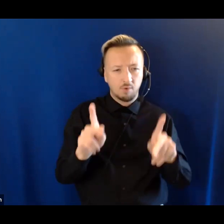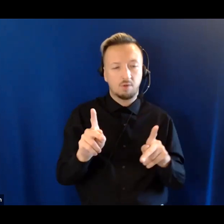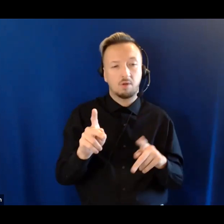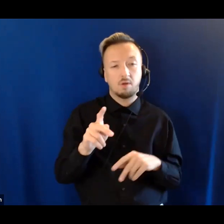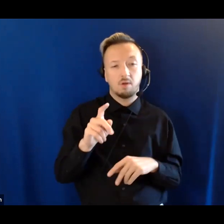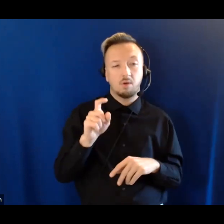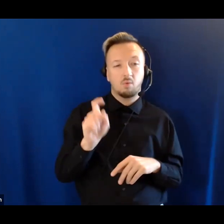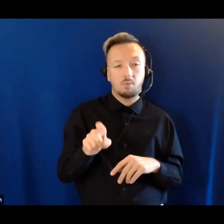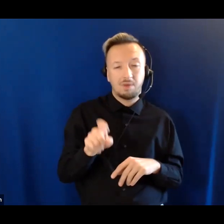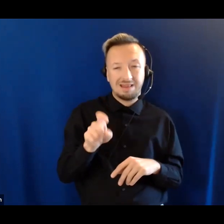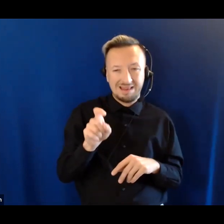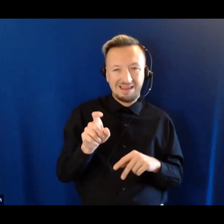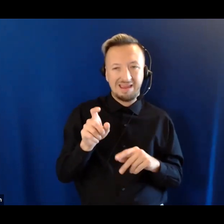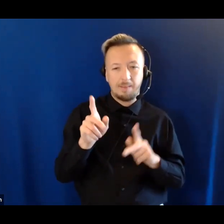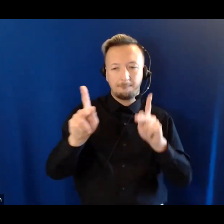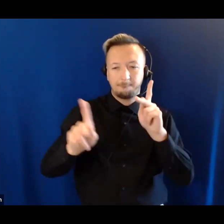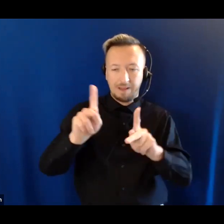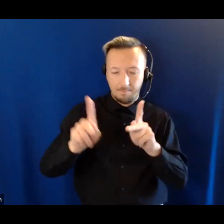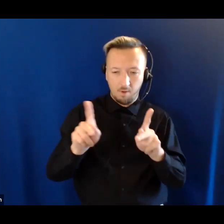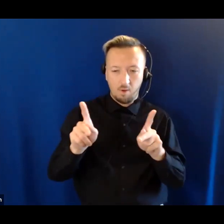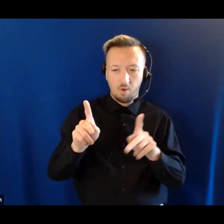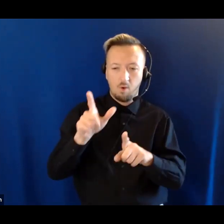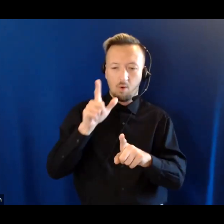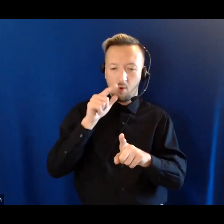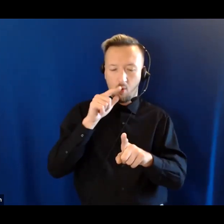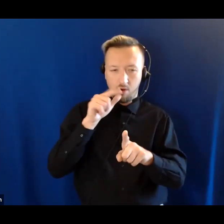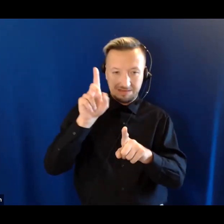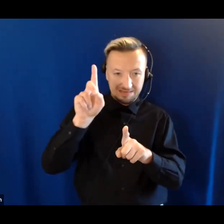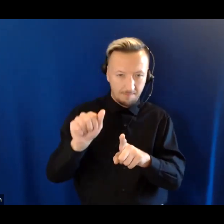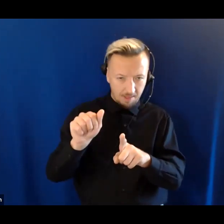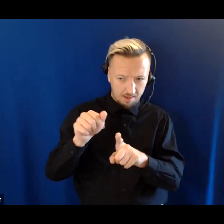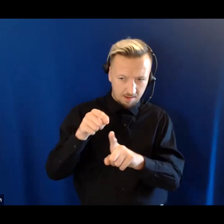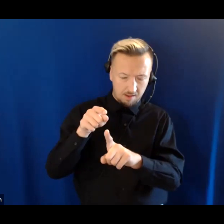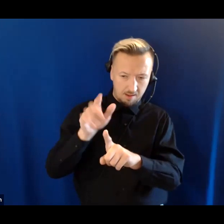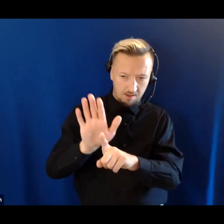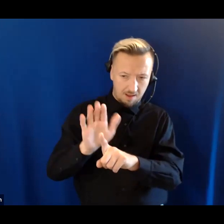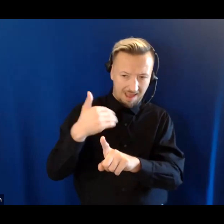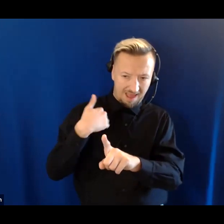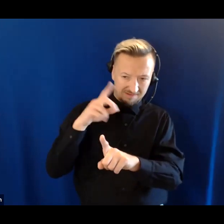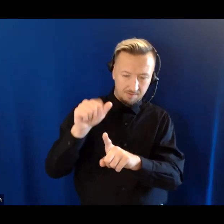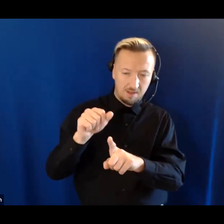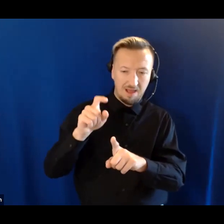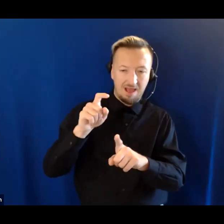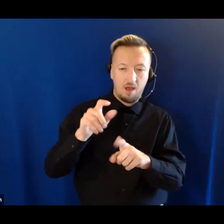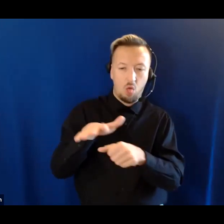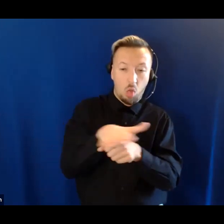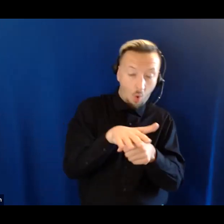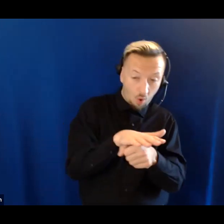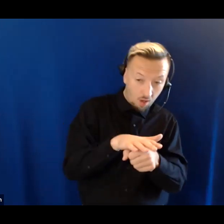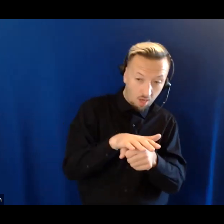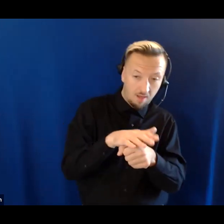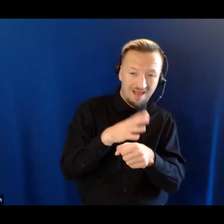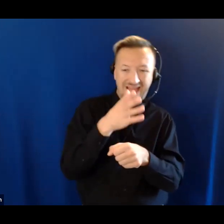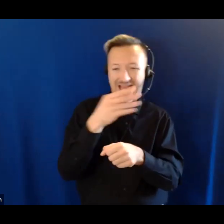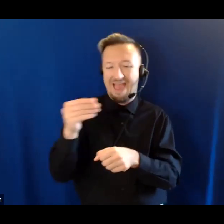making sure that persons with disabilities are, you know, at every level locally, and then also within